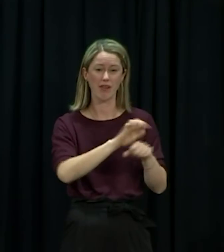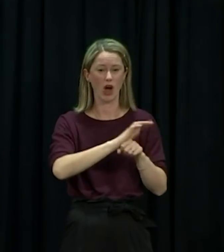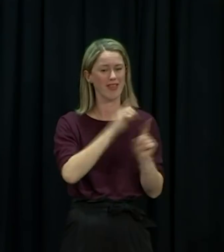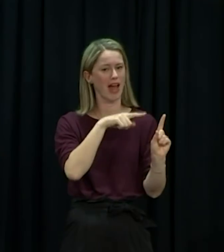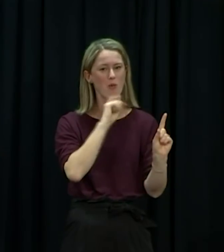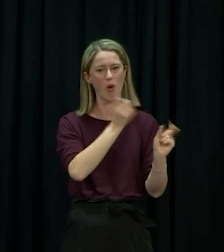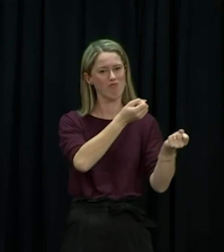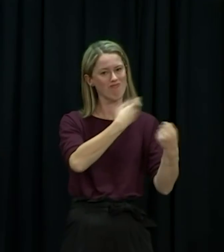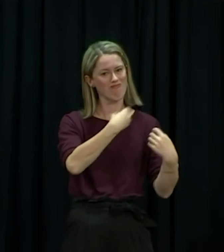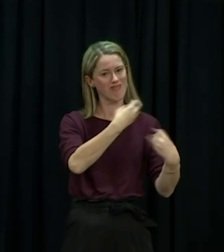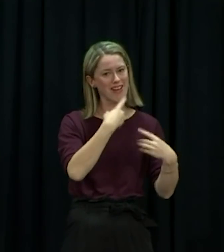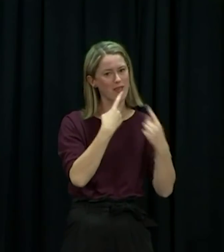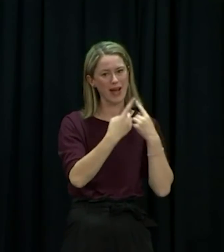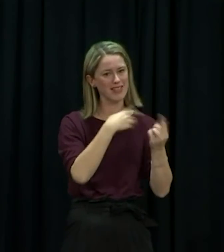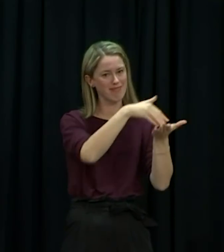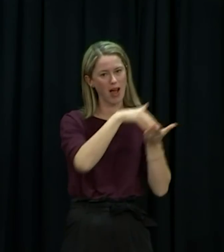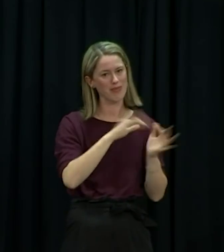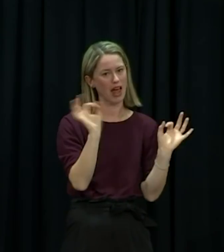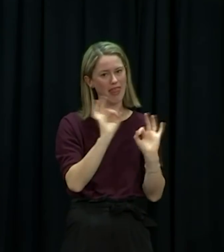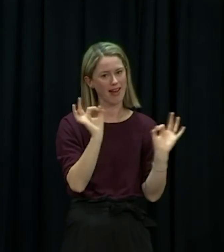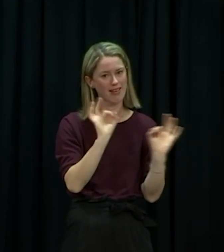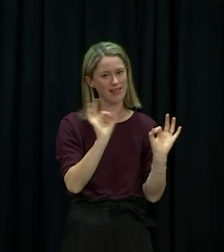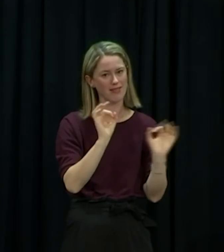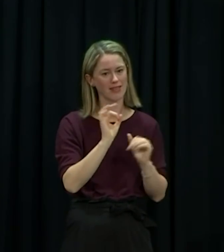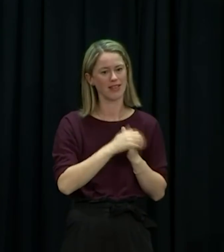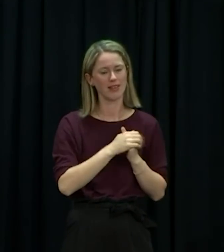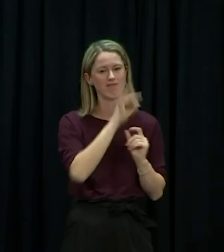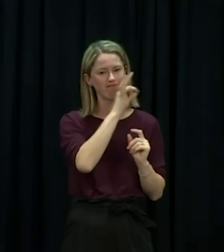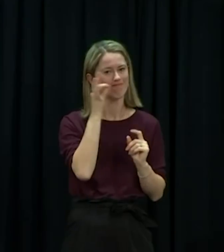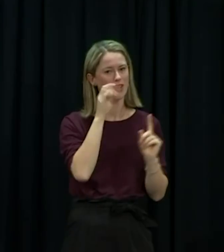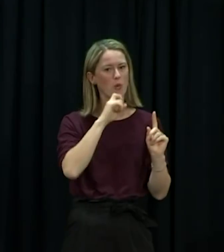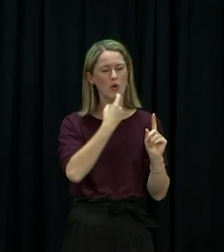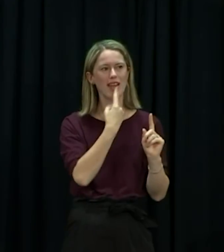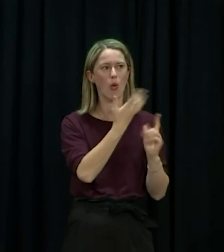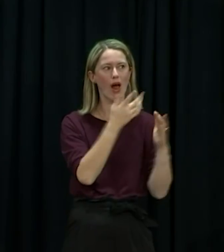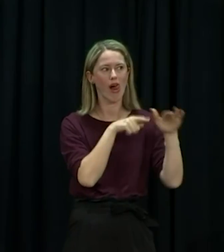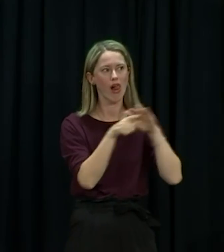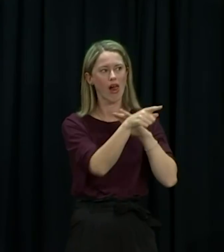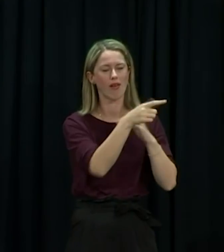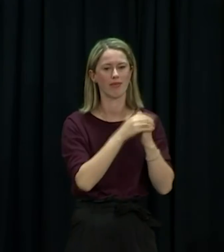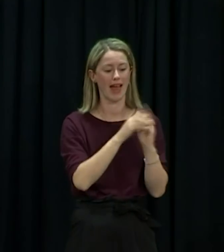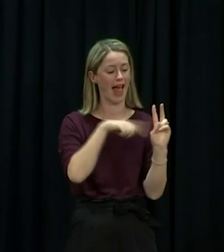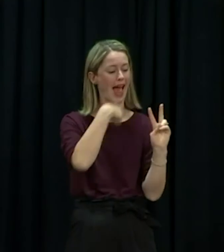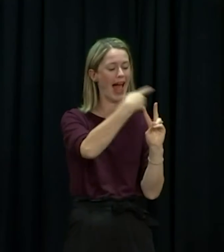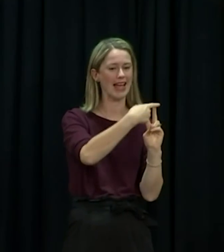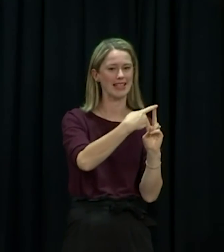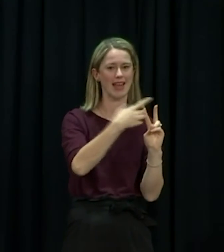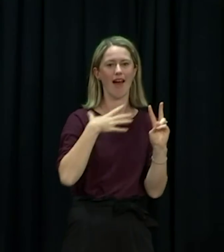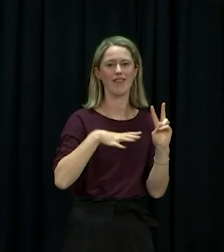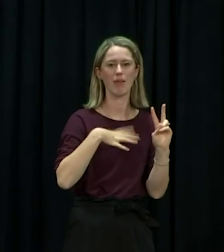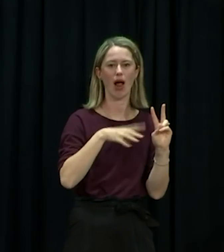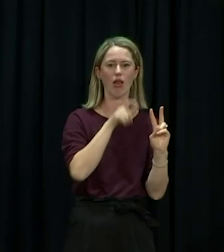person who is refusing to divulge their movements, and where they have a female travelling companion we have identified but cannot